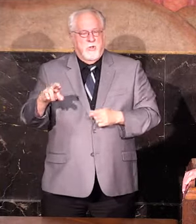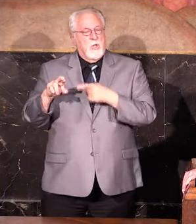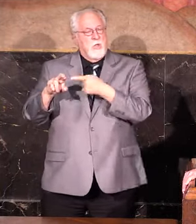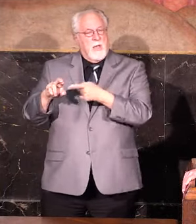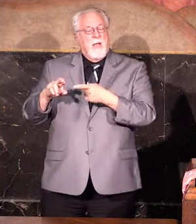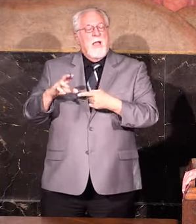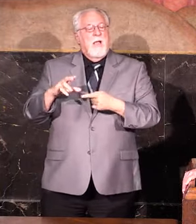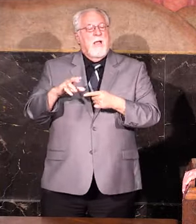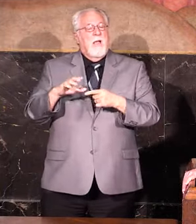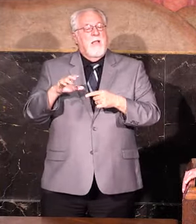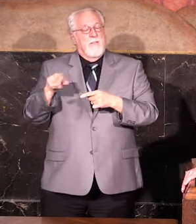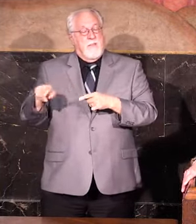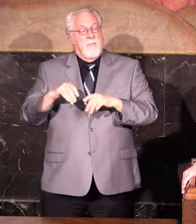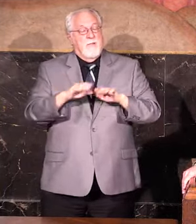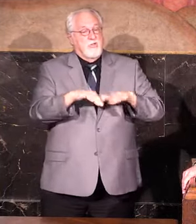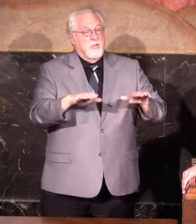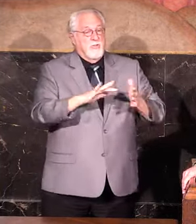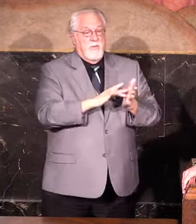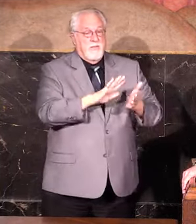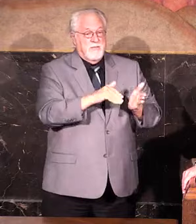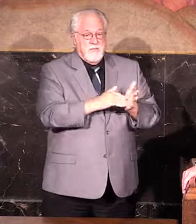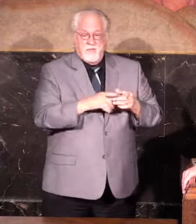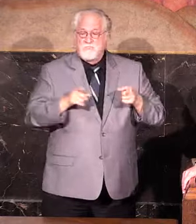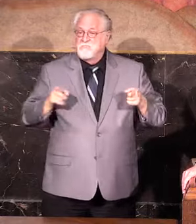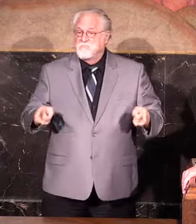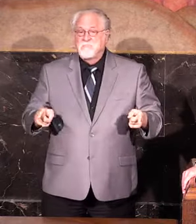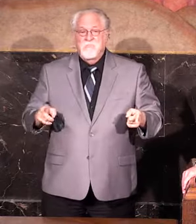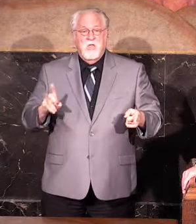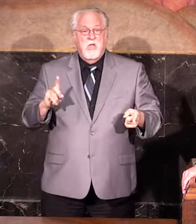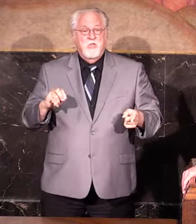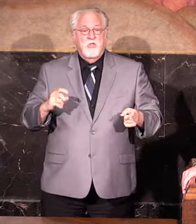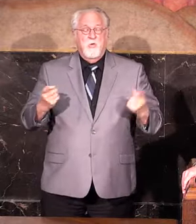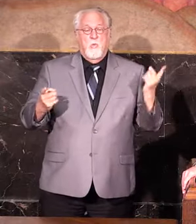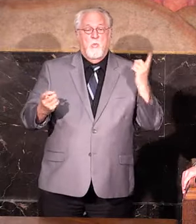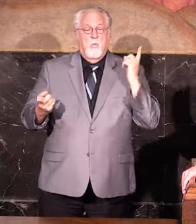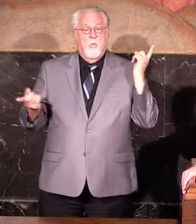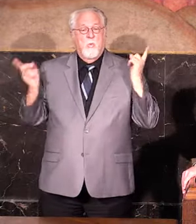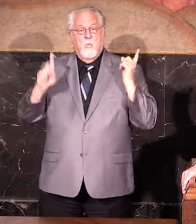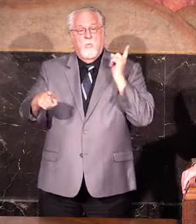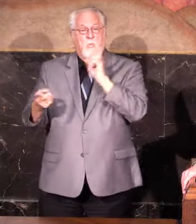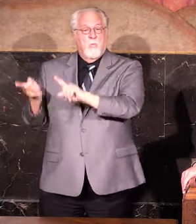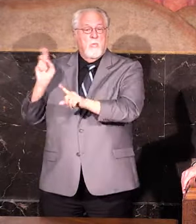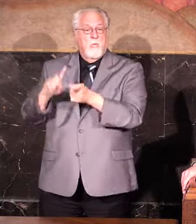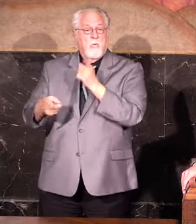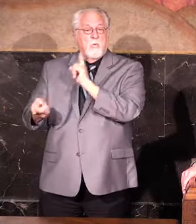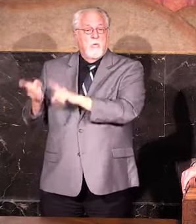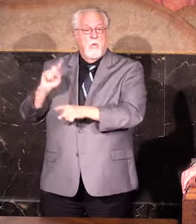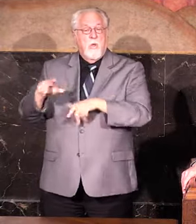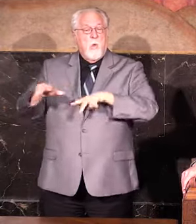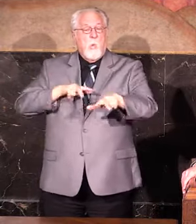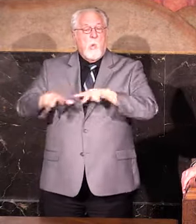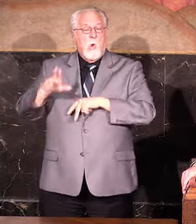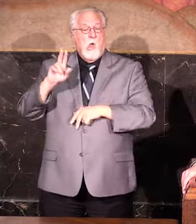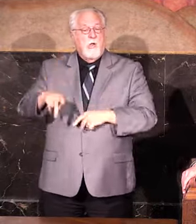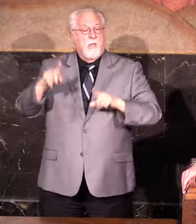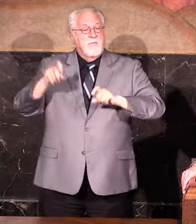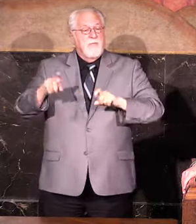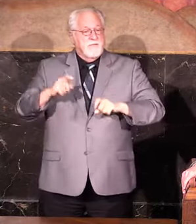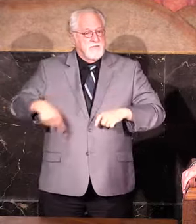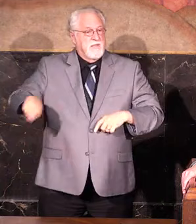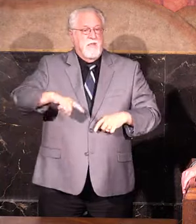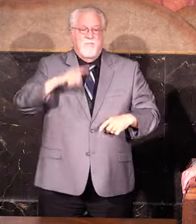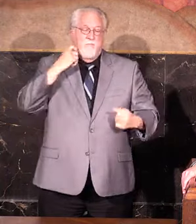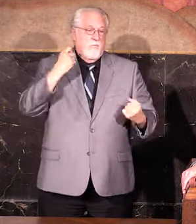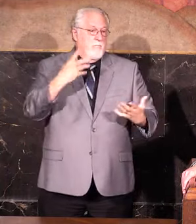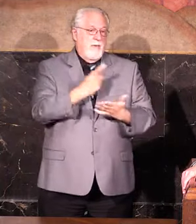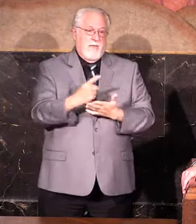and Children's Medical Center, they've been doing walk-up testing in various communities in and around their hospitals for many